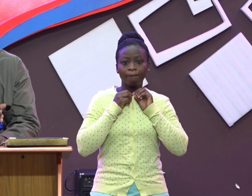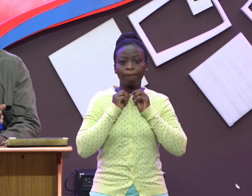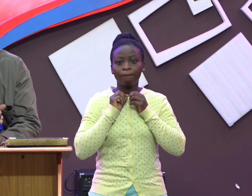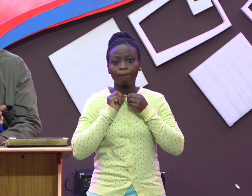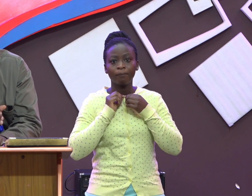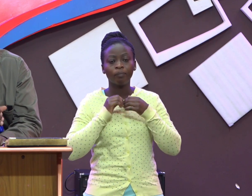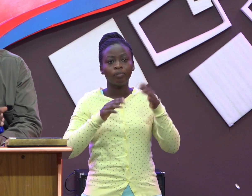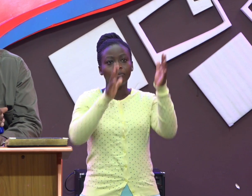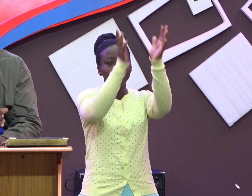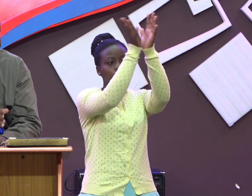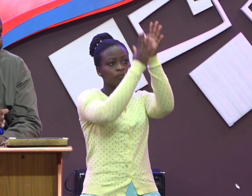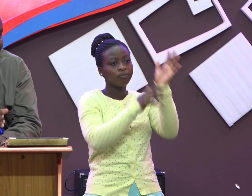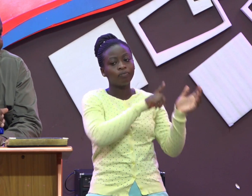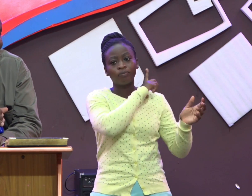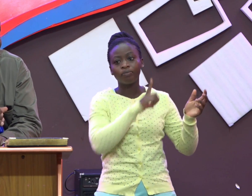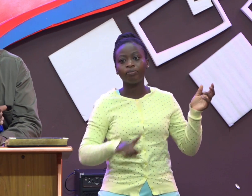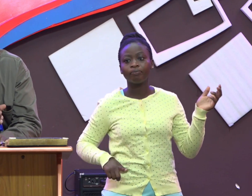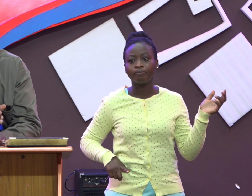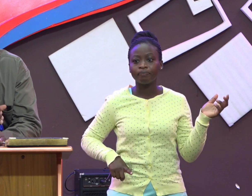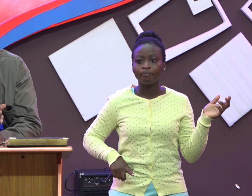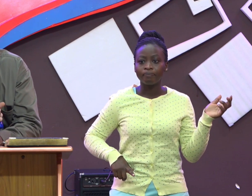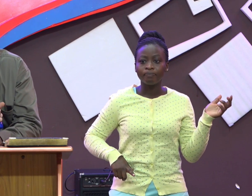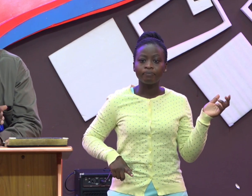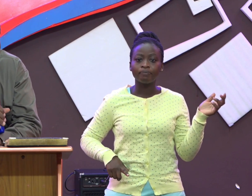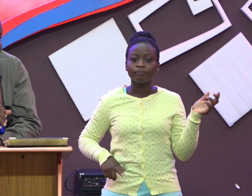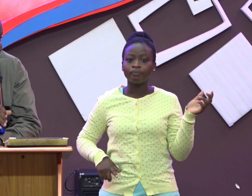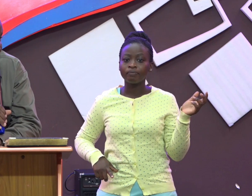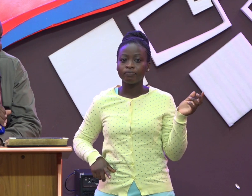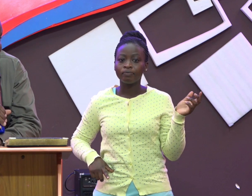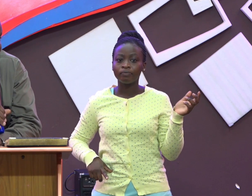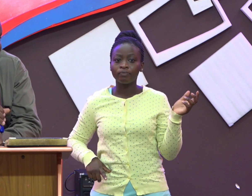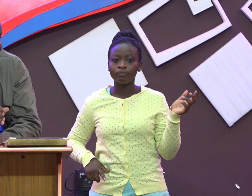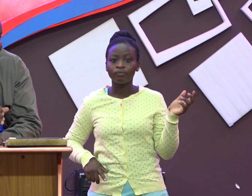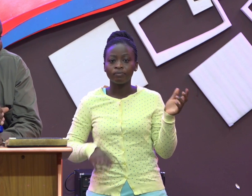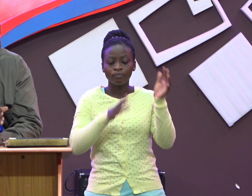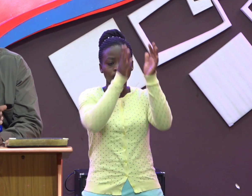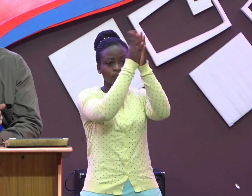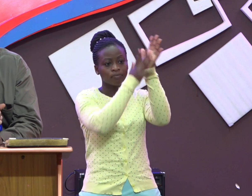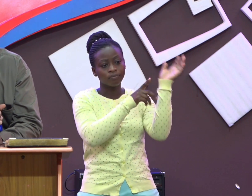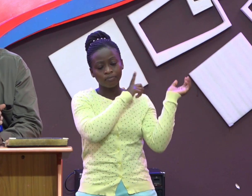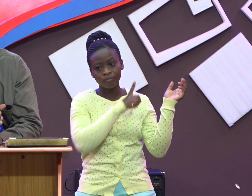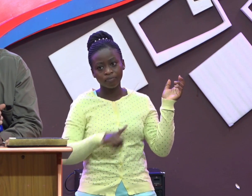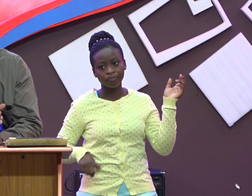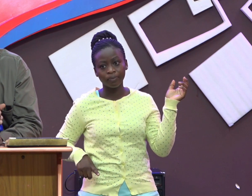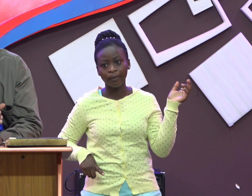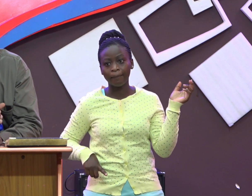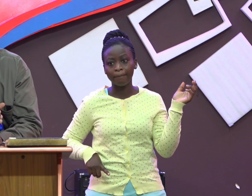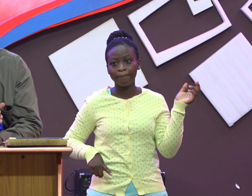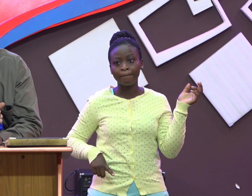Mukama wafu mulungi yebazibwe. Praise the good Lord. Katonda wewe nnyo ekitiibwa. May God be